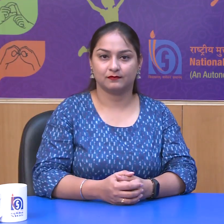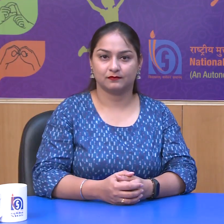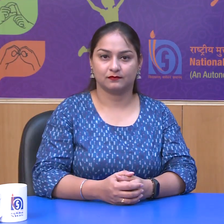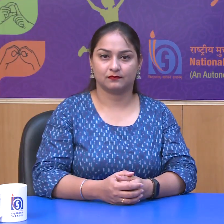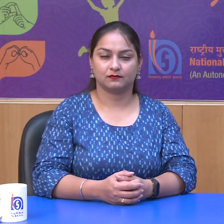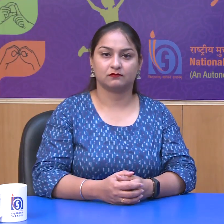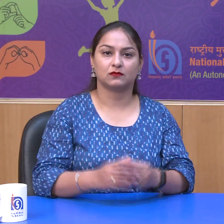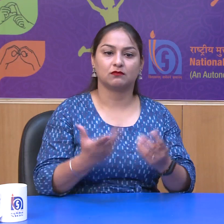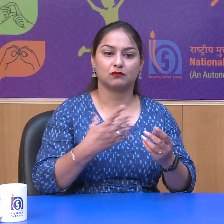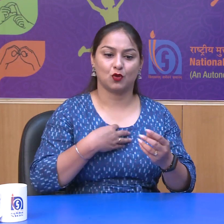cotton,